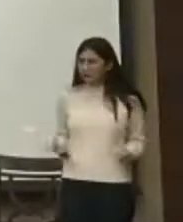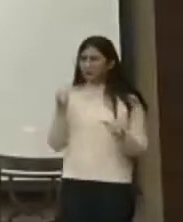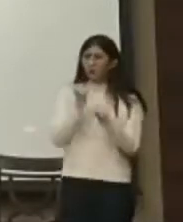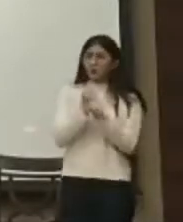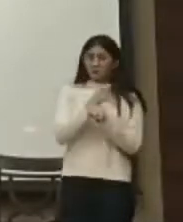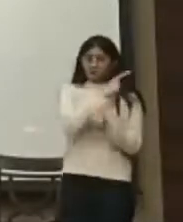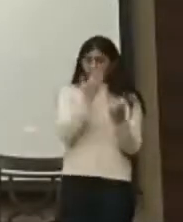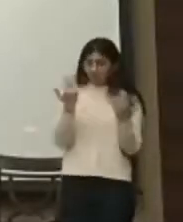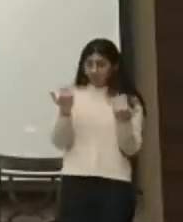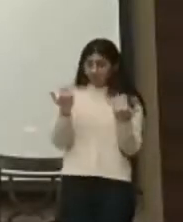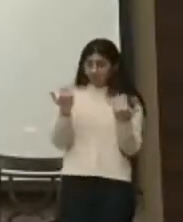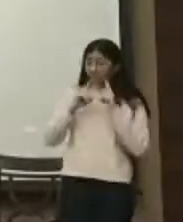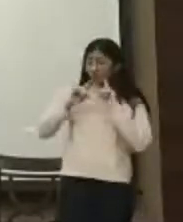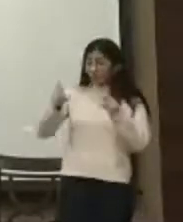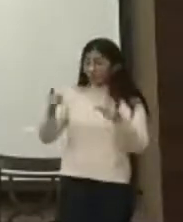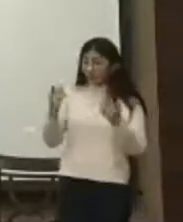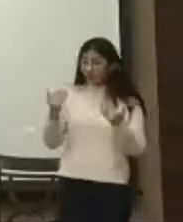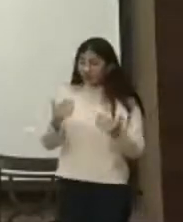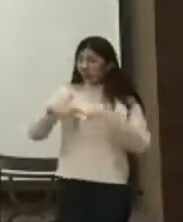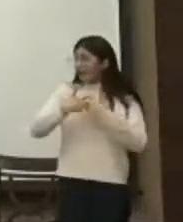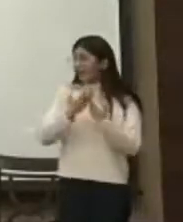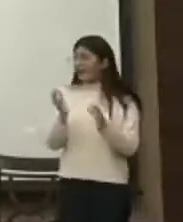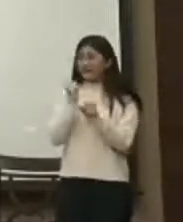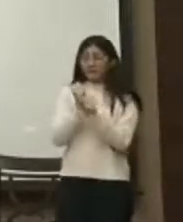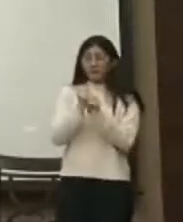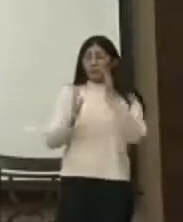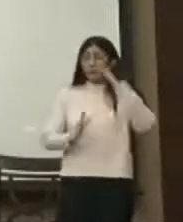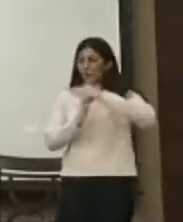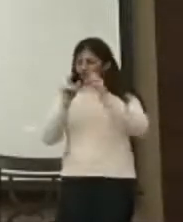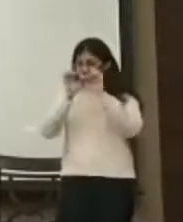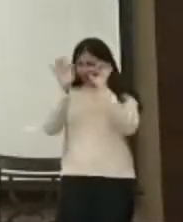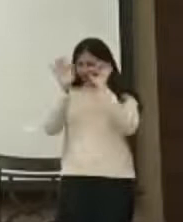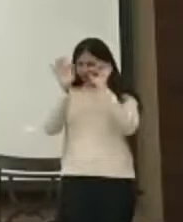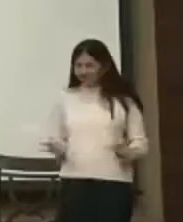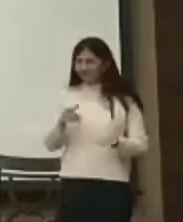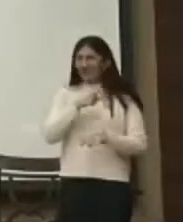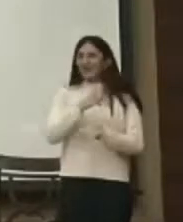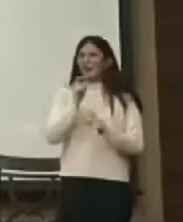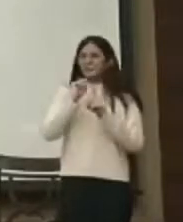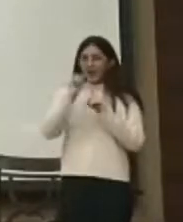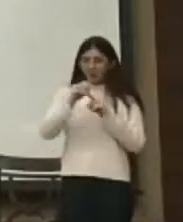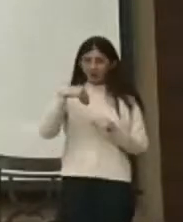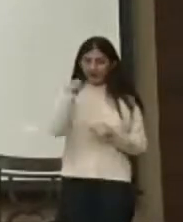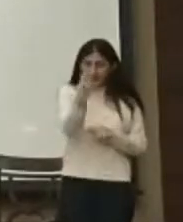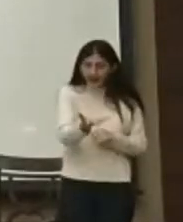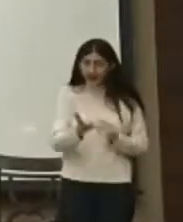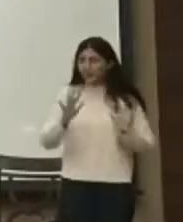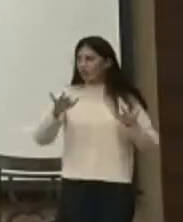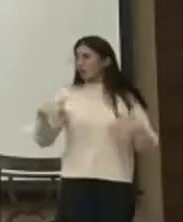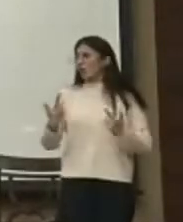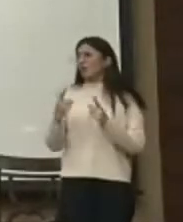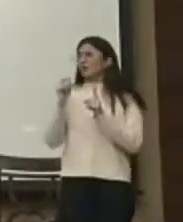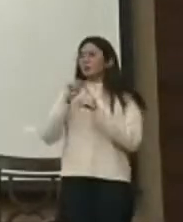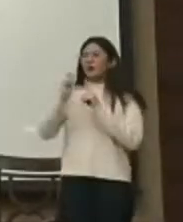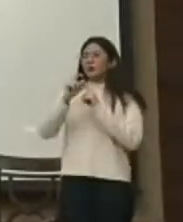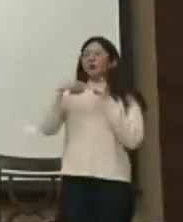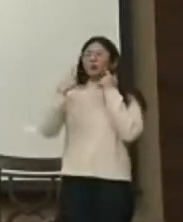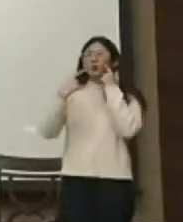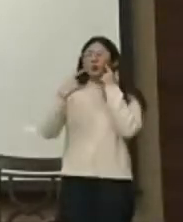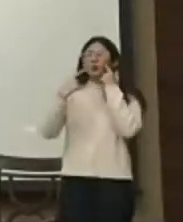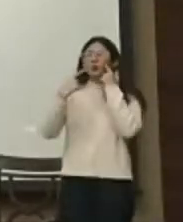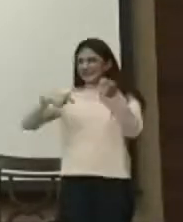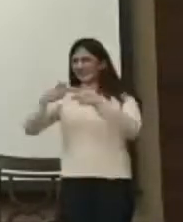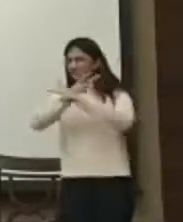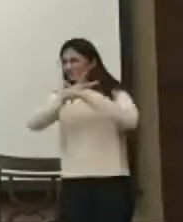to mandate that any government contract which is given to private employers or private entities which employ people